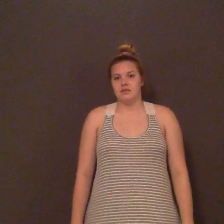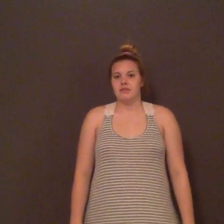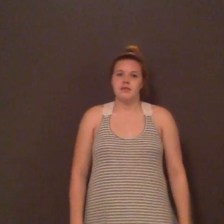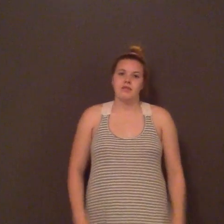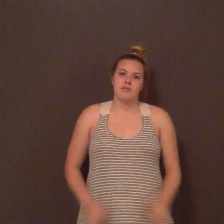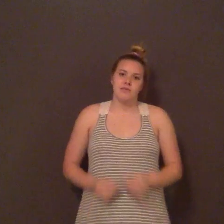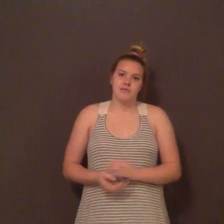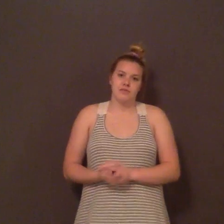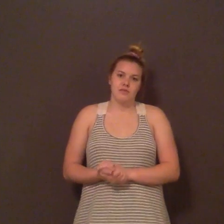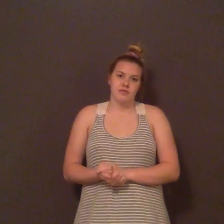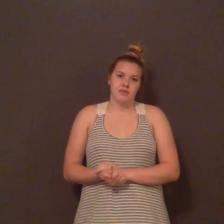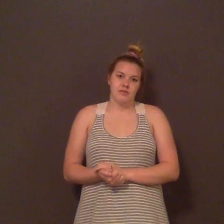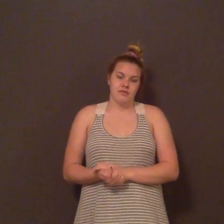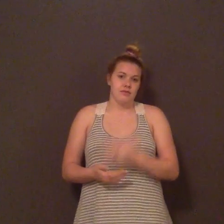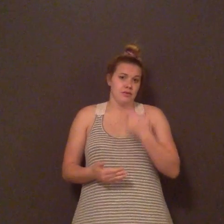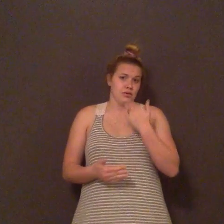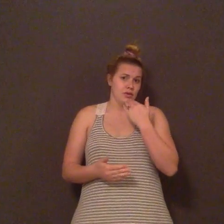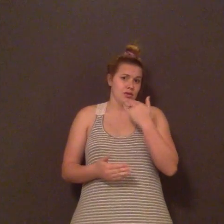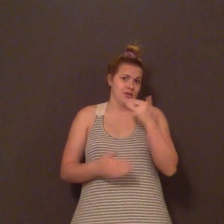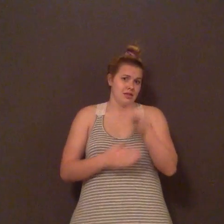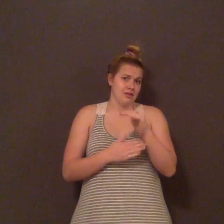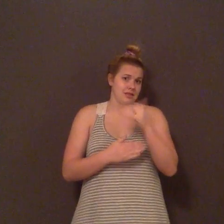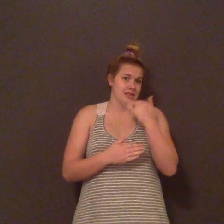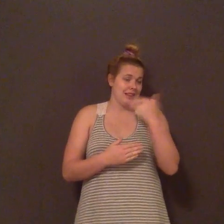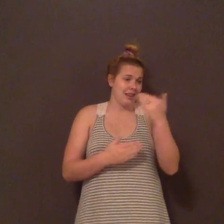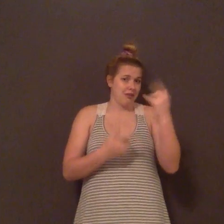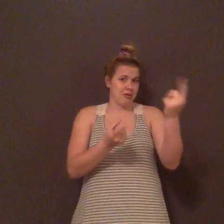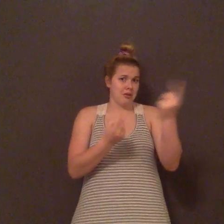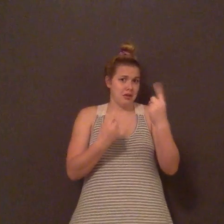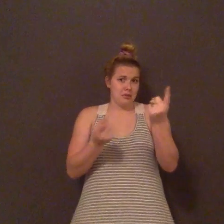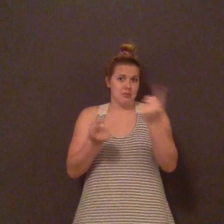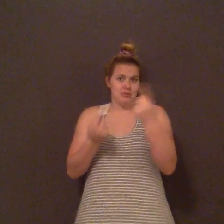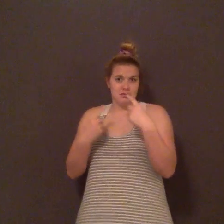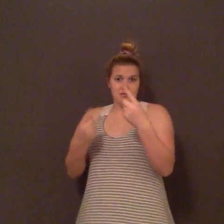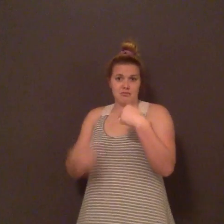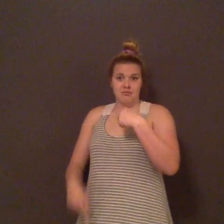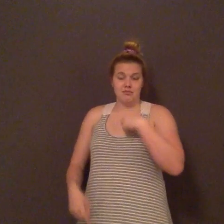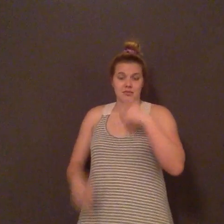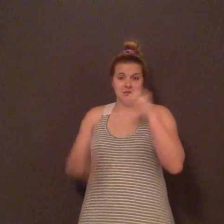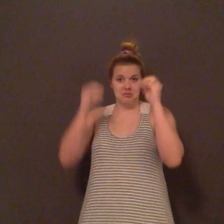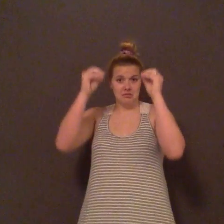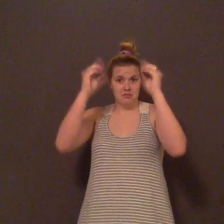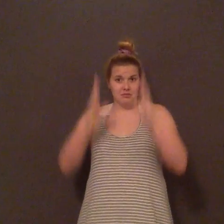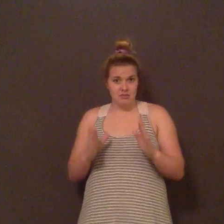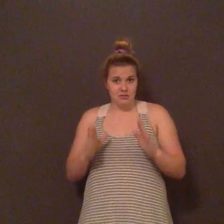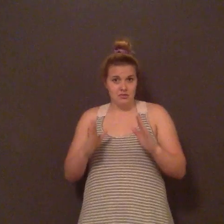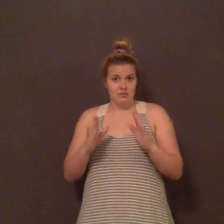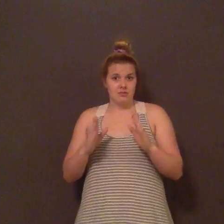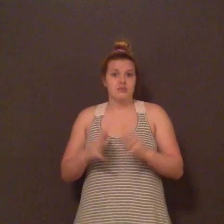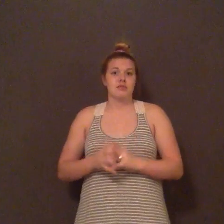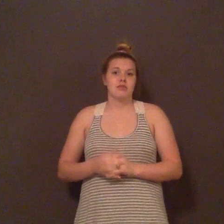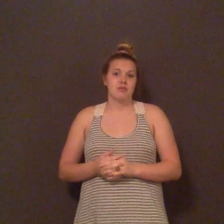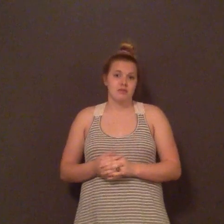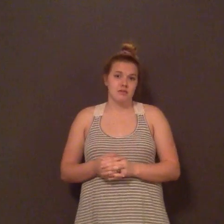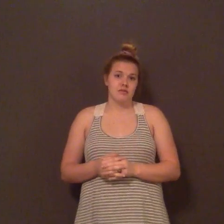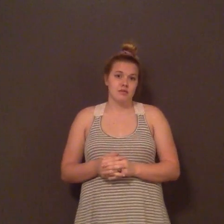Good evening and welcome. Thank you all for coming. I'm Phil Jameson, professor of journalism here at the university, and I will also be your moderator for this evening's